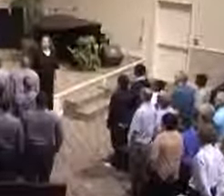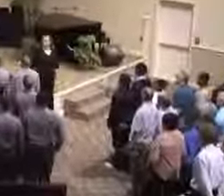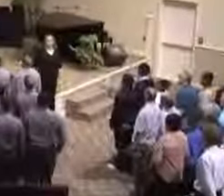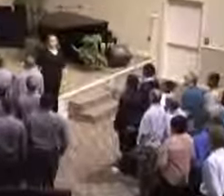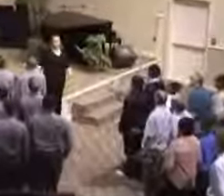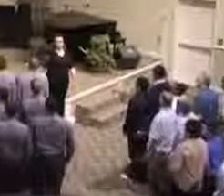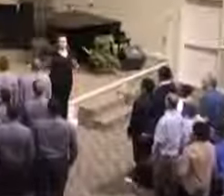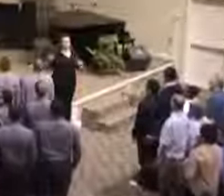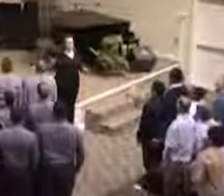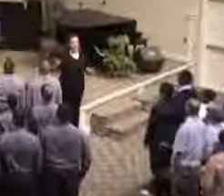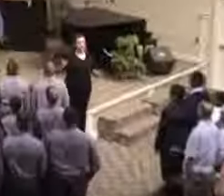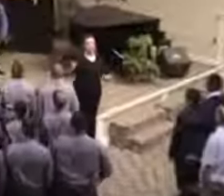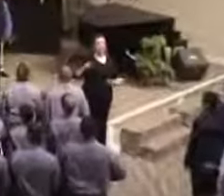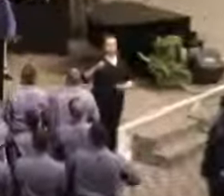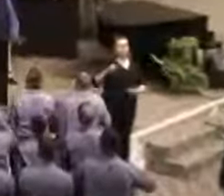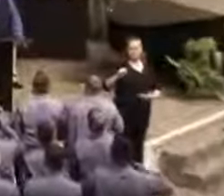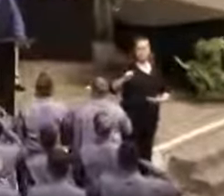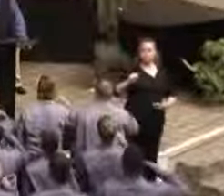Oh,